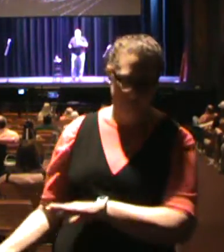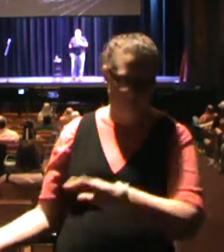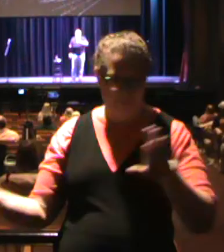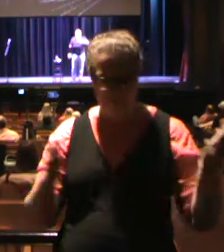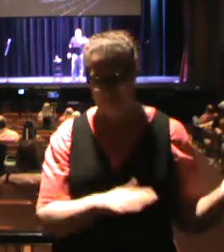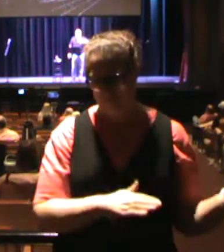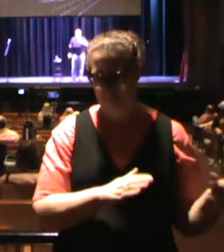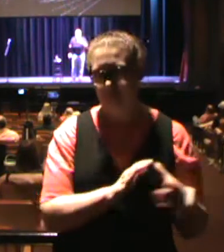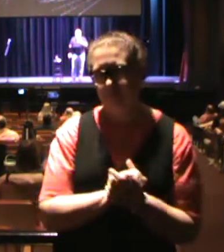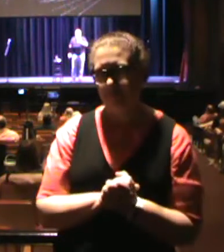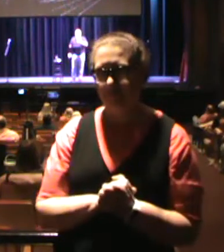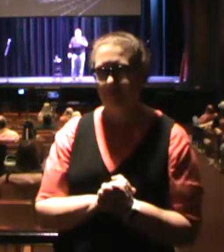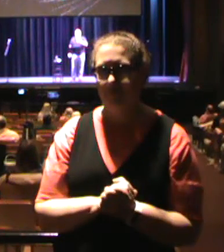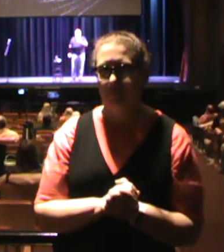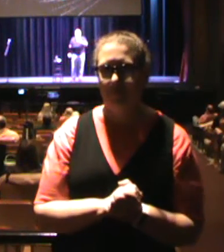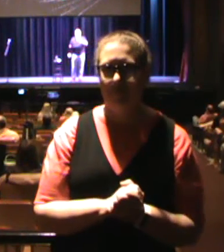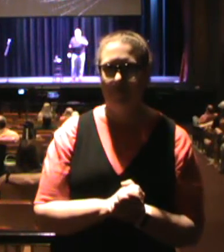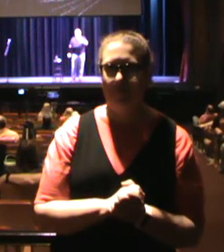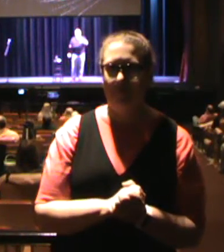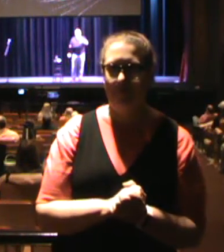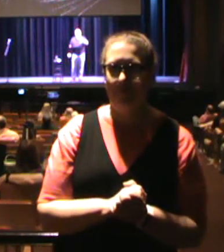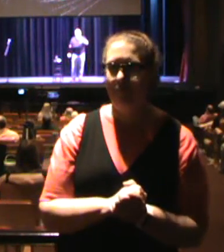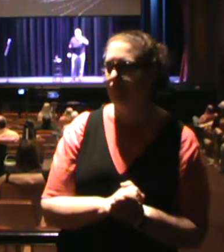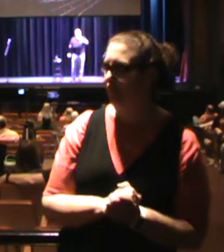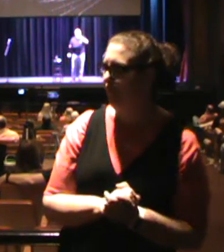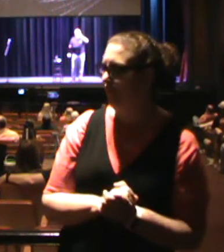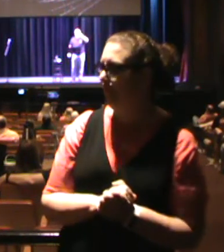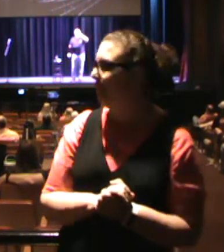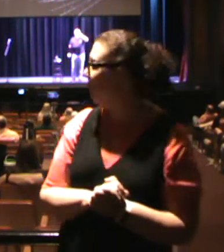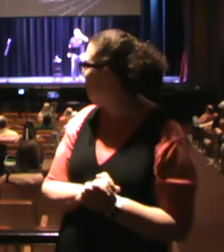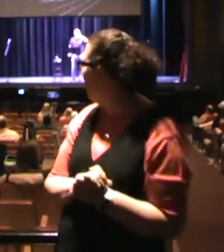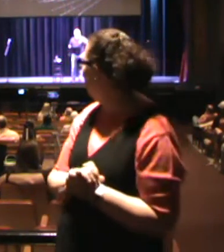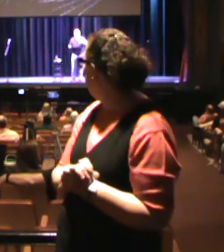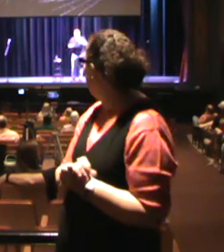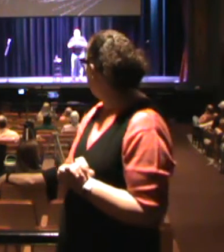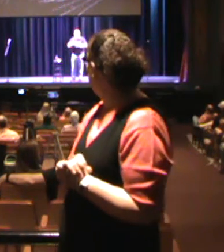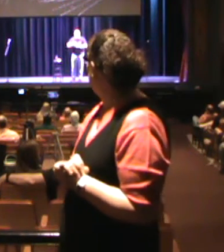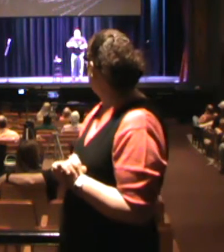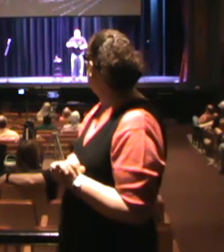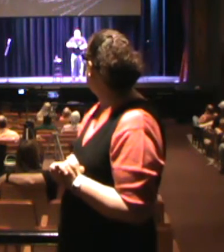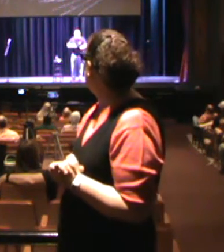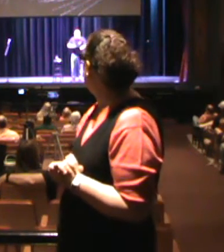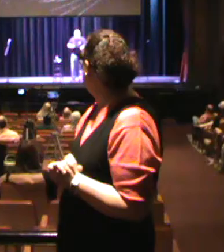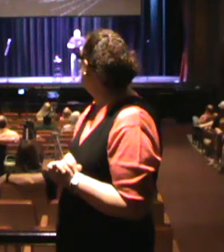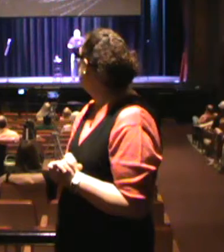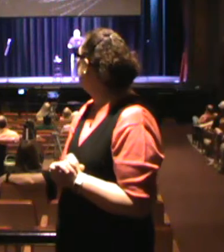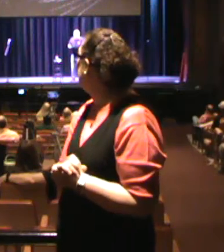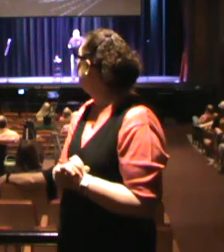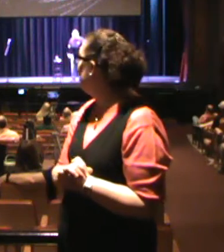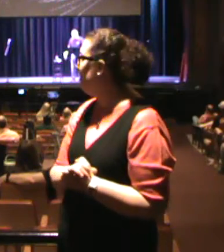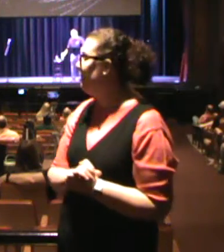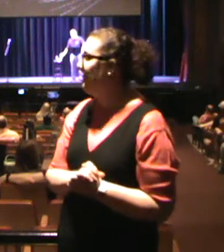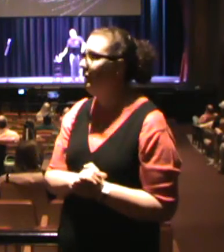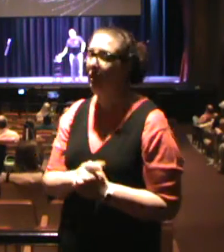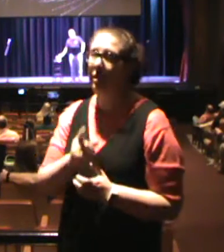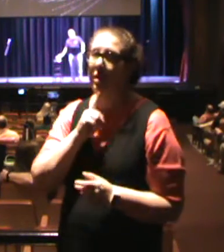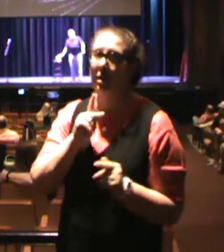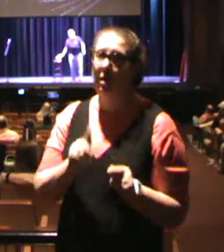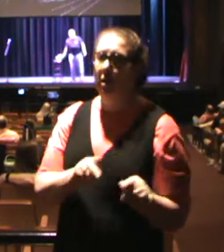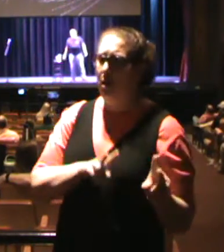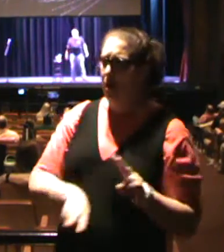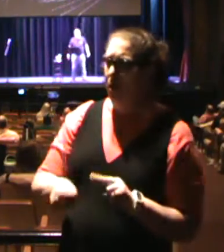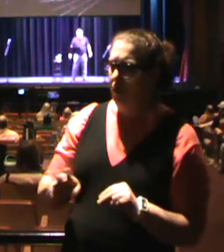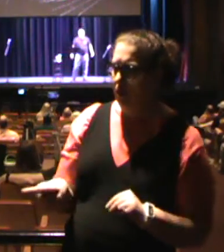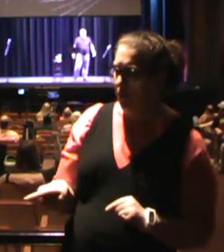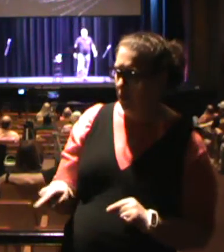Susie, I wanted to make sure I didn't throw something hard. But look, I'm sure people were looking at him like he was a